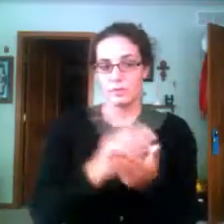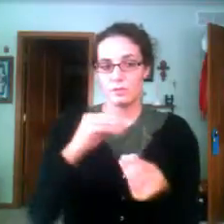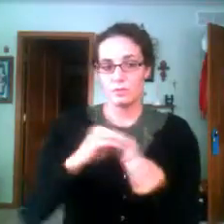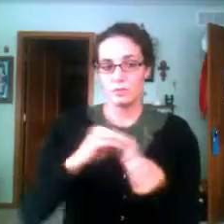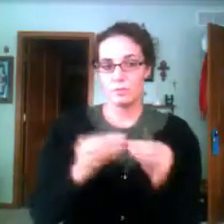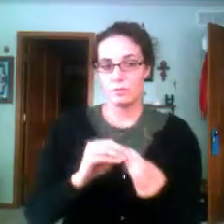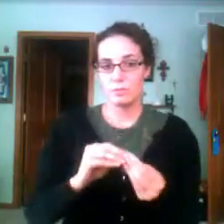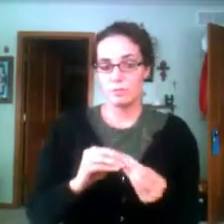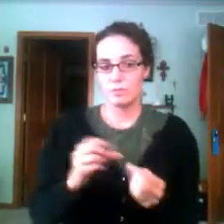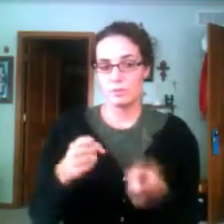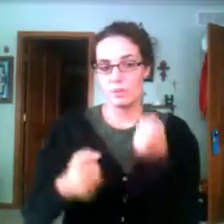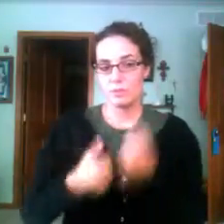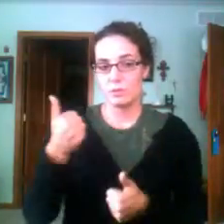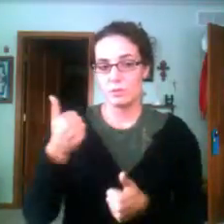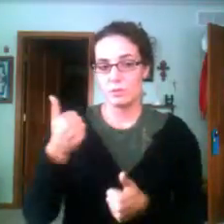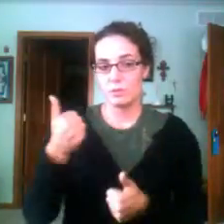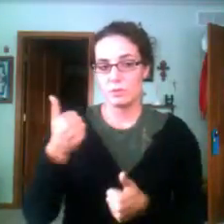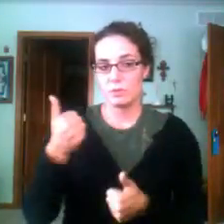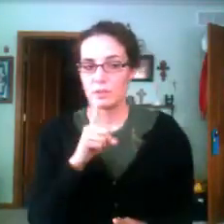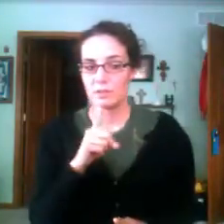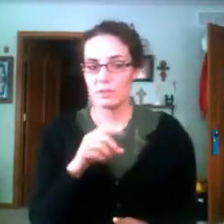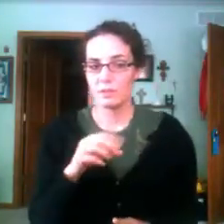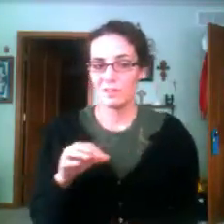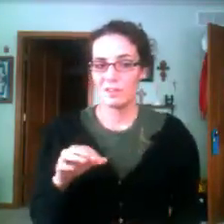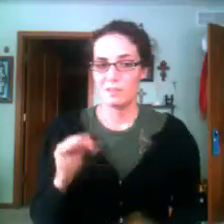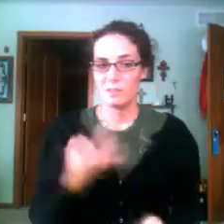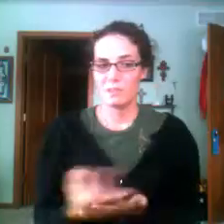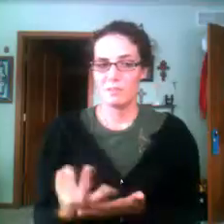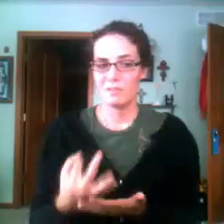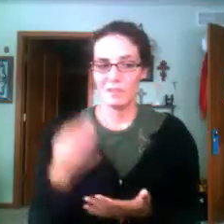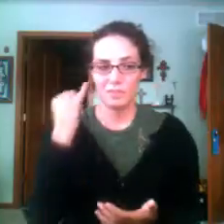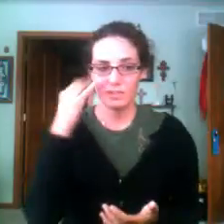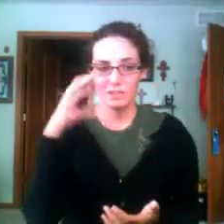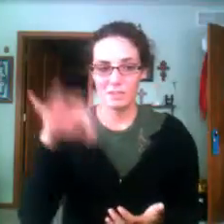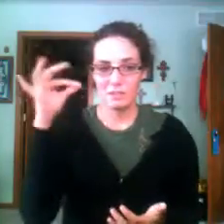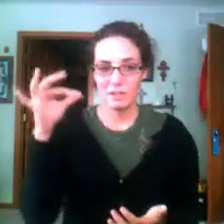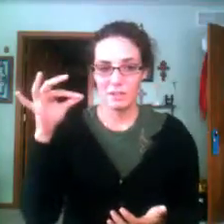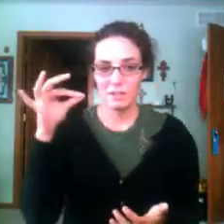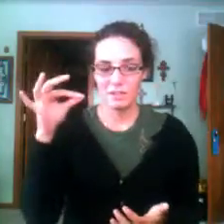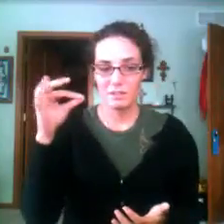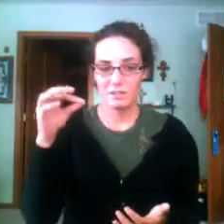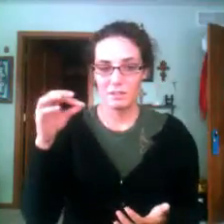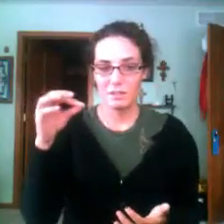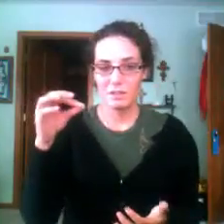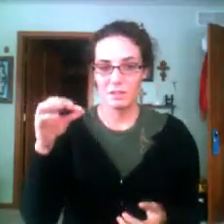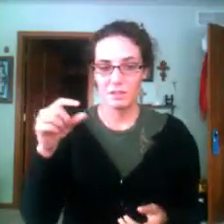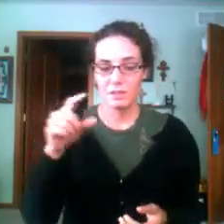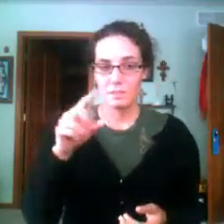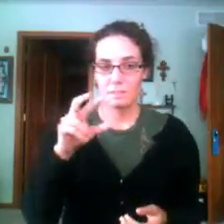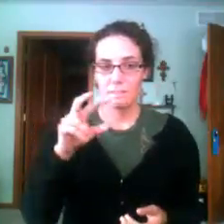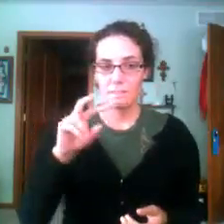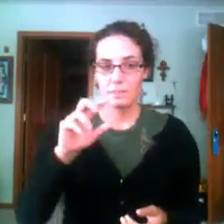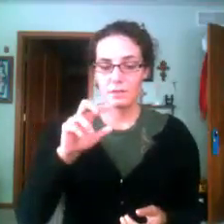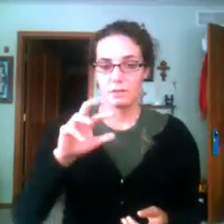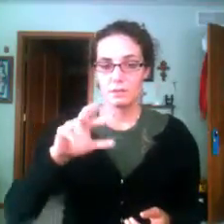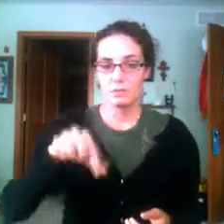real? And, well, you can be able to identify, oh, if I see a square root of a negative number, that negative's on the inside, I can't count